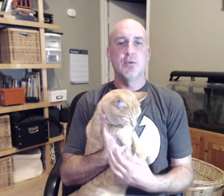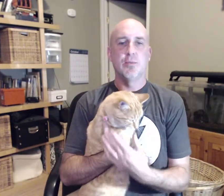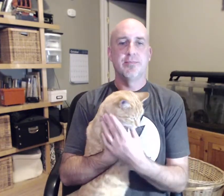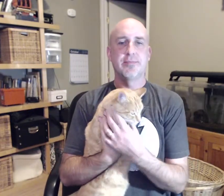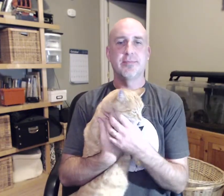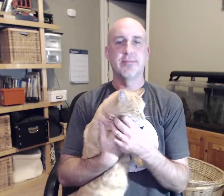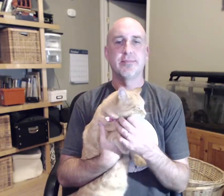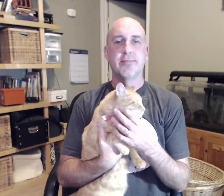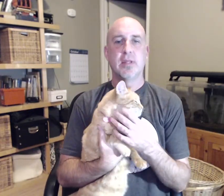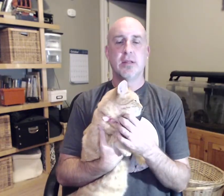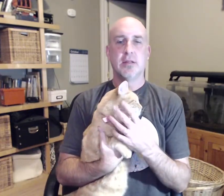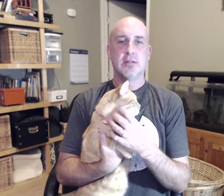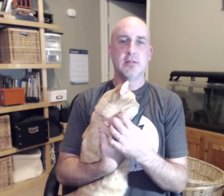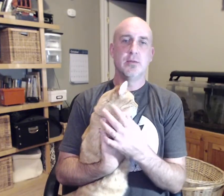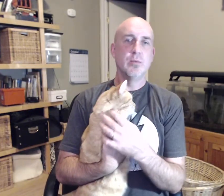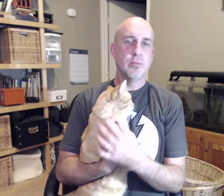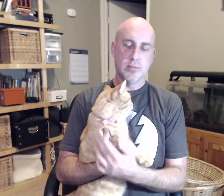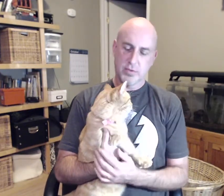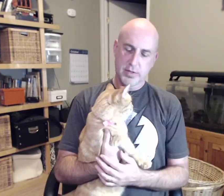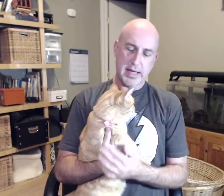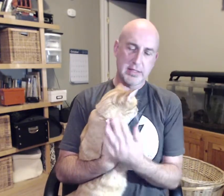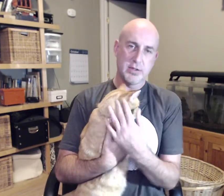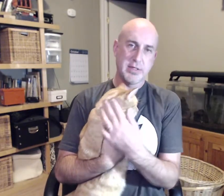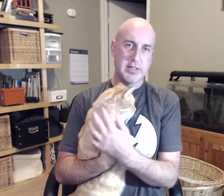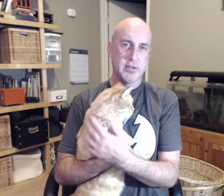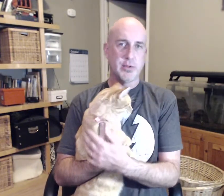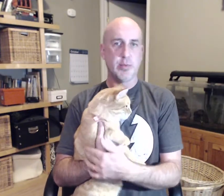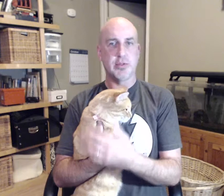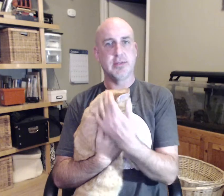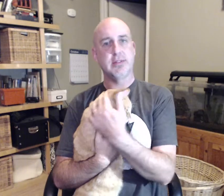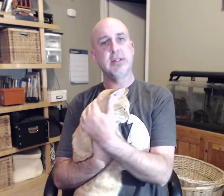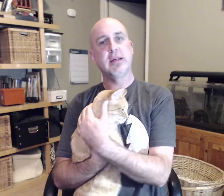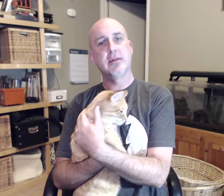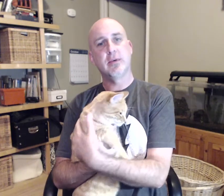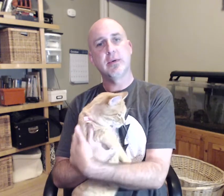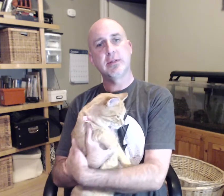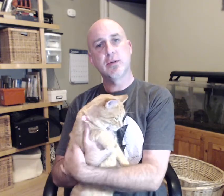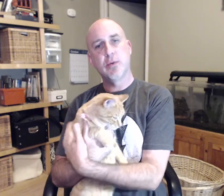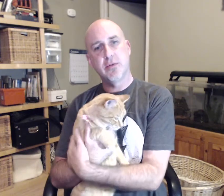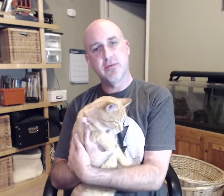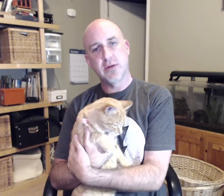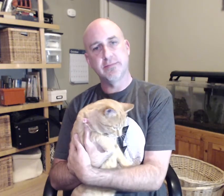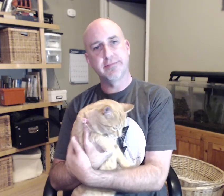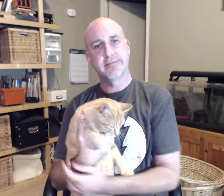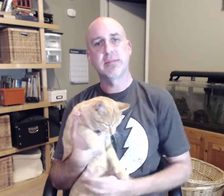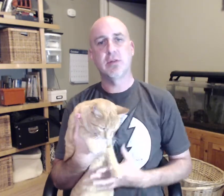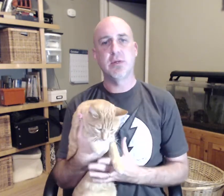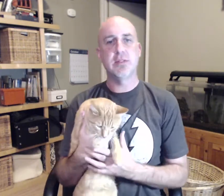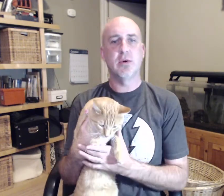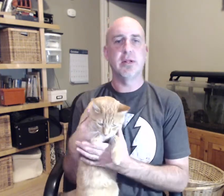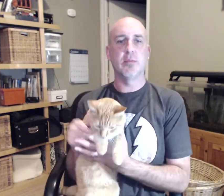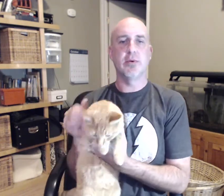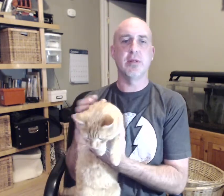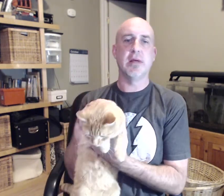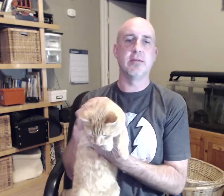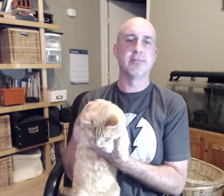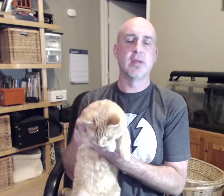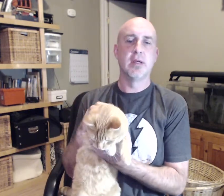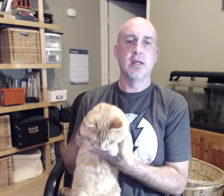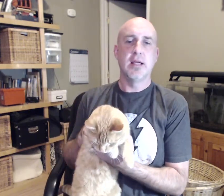Zoom. Zoom tried to eat 2 birds today, and we rescued both of them. So he's wearing a pretty bell. And